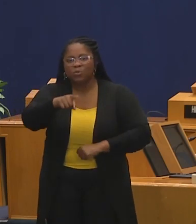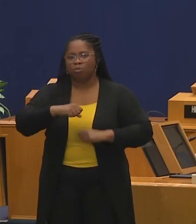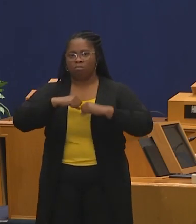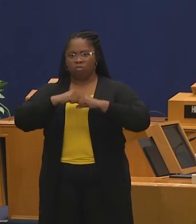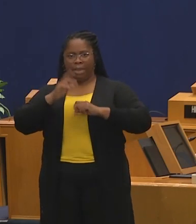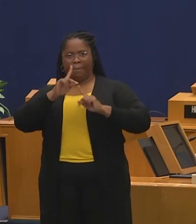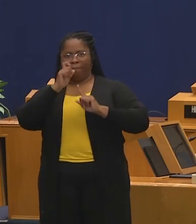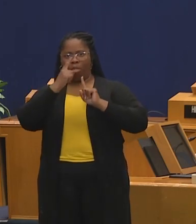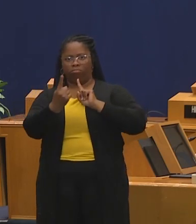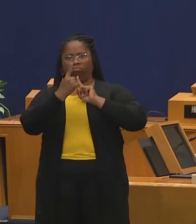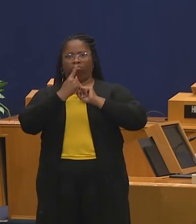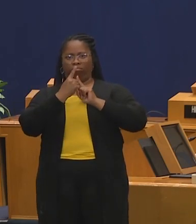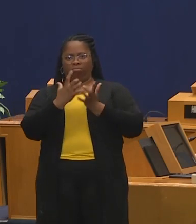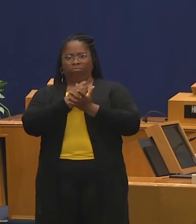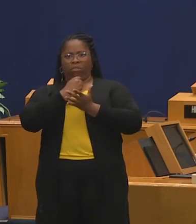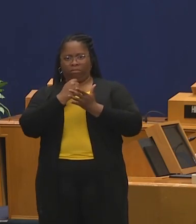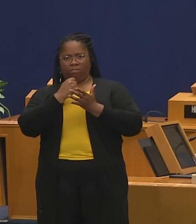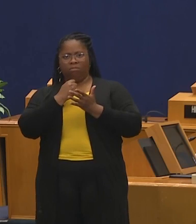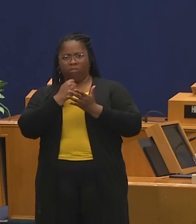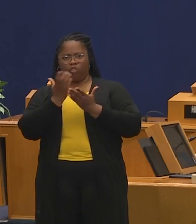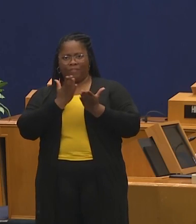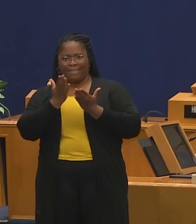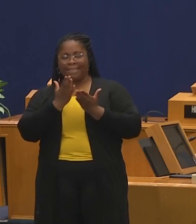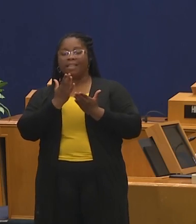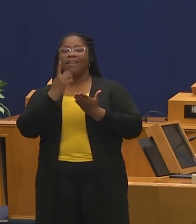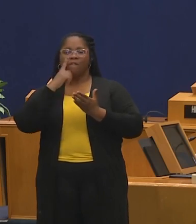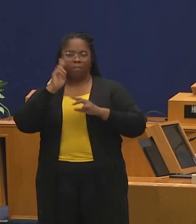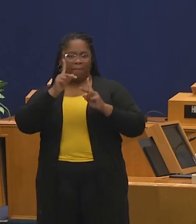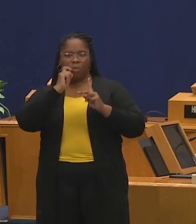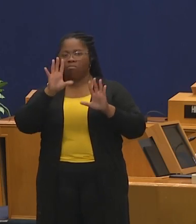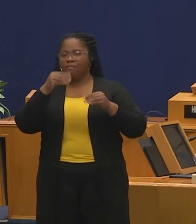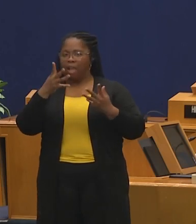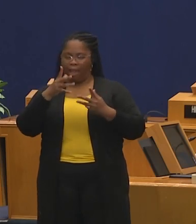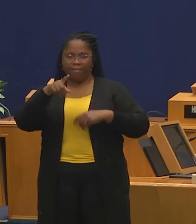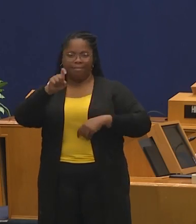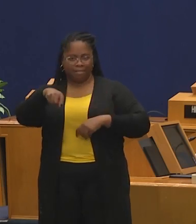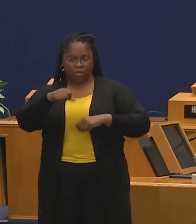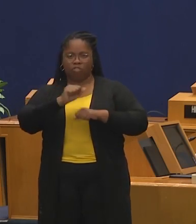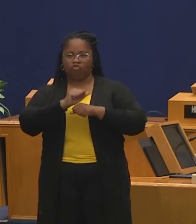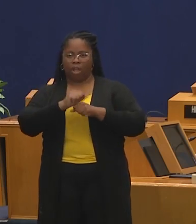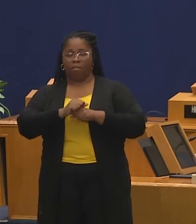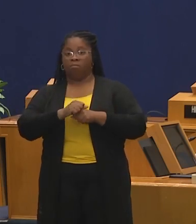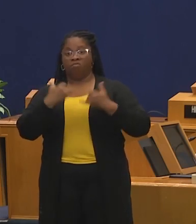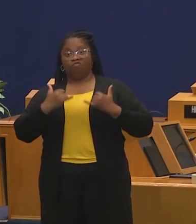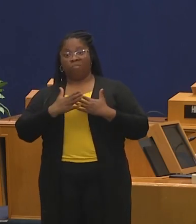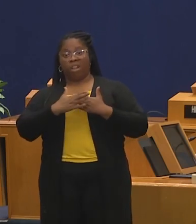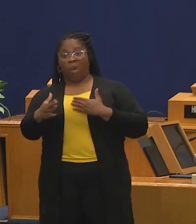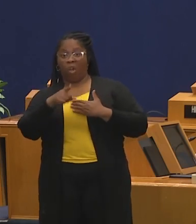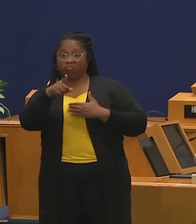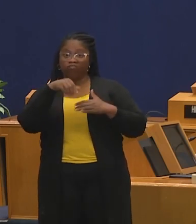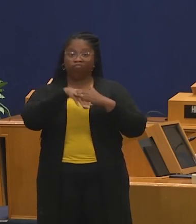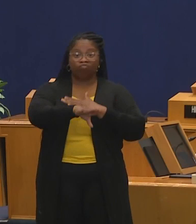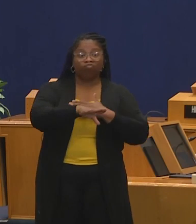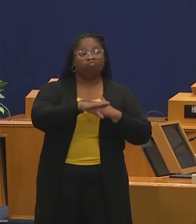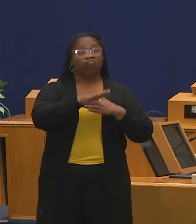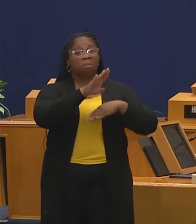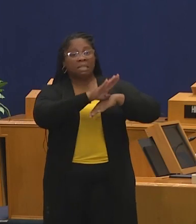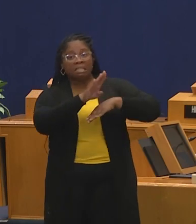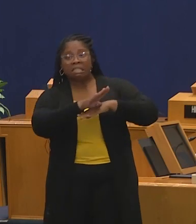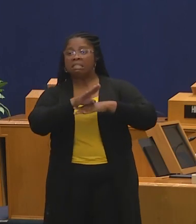the people who do these essential jobs. So from here on in, when you go into a business or a site